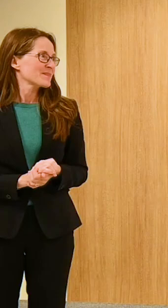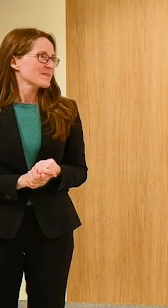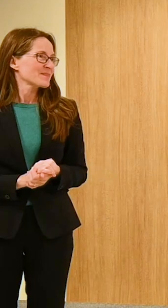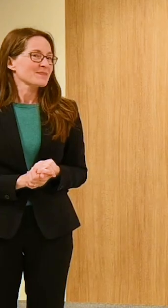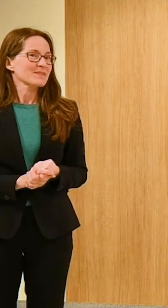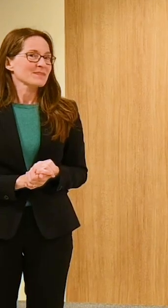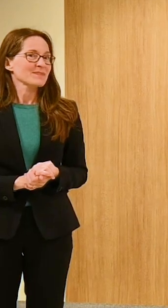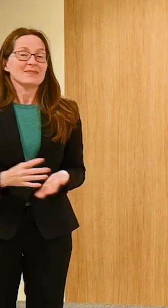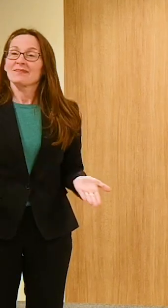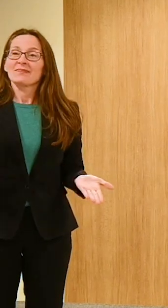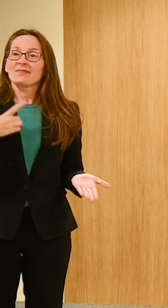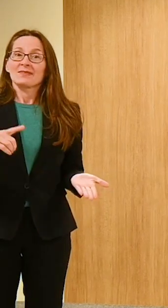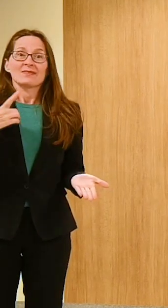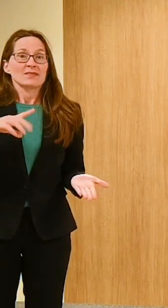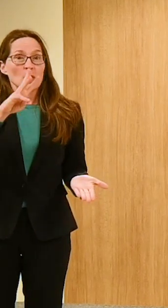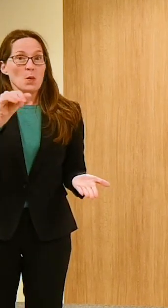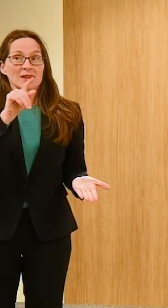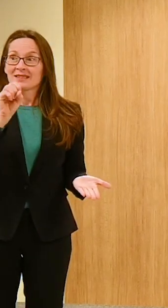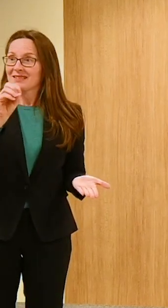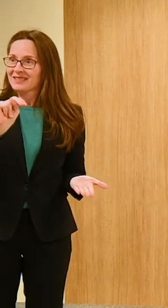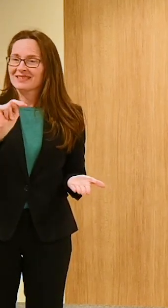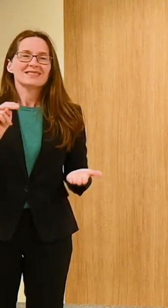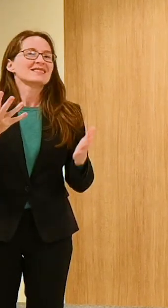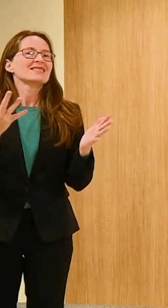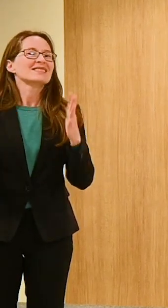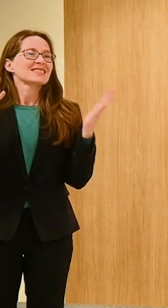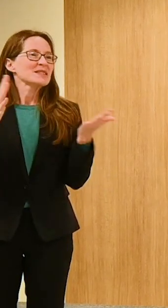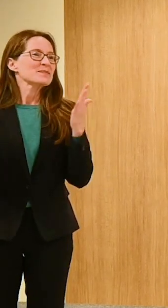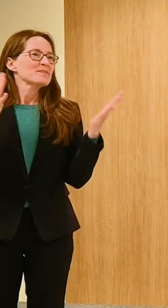Delegate Courtney Watson.